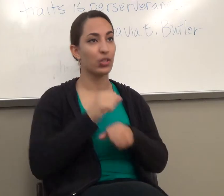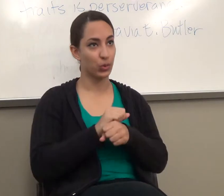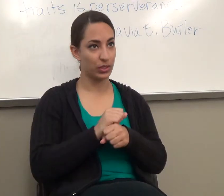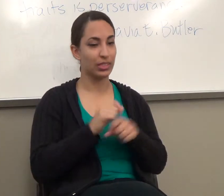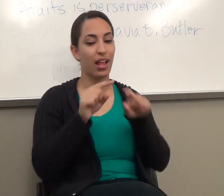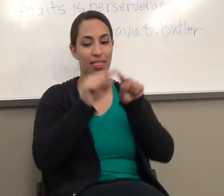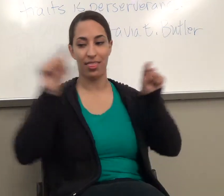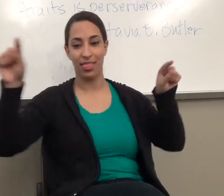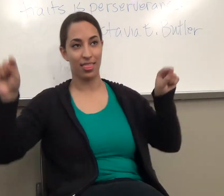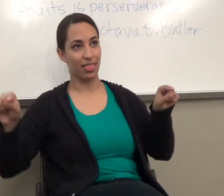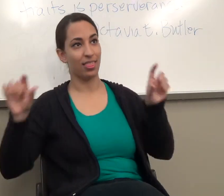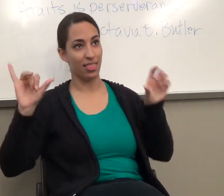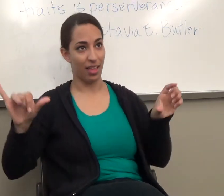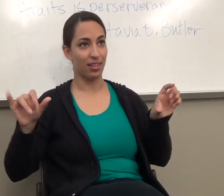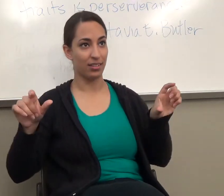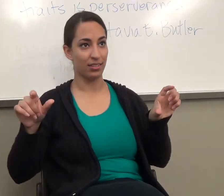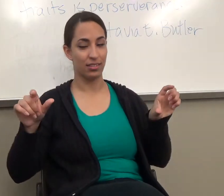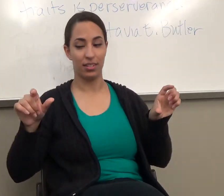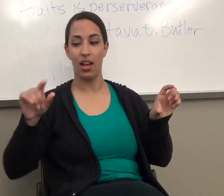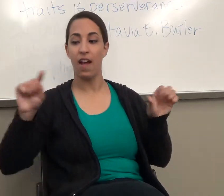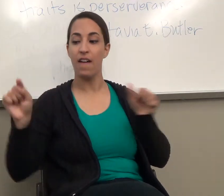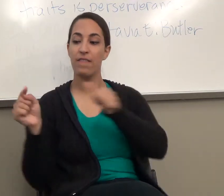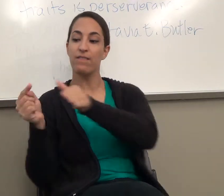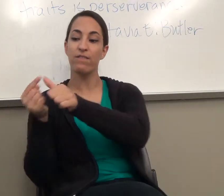So the first speaker